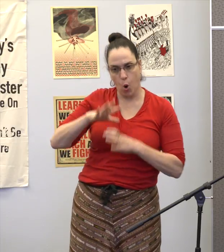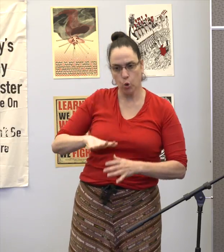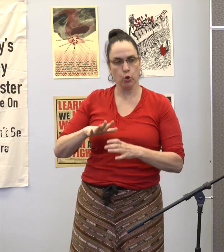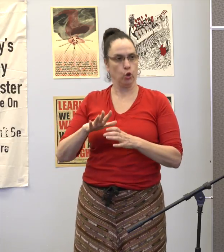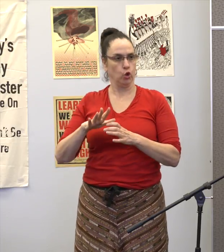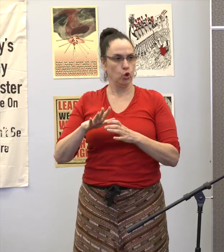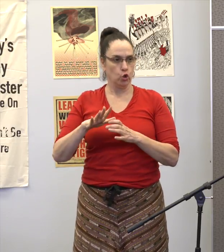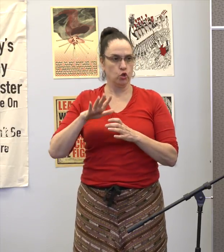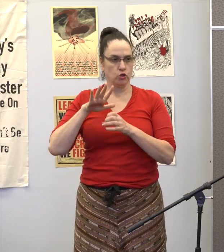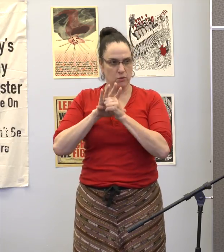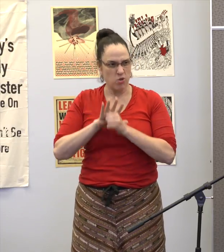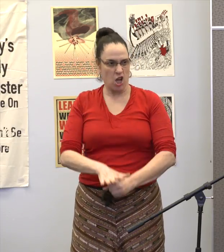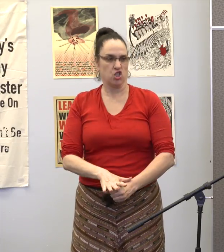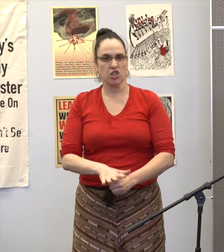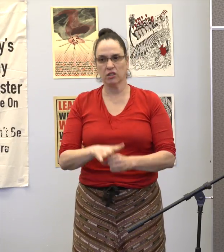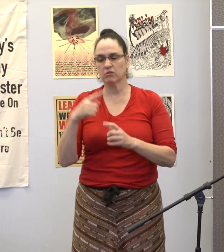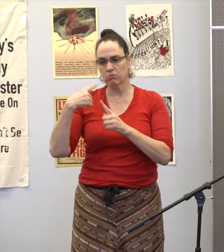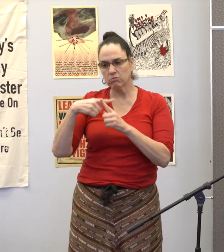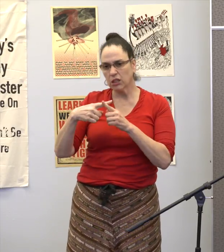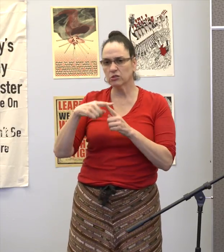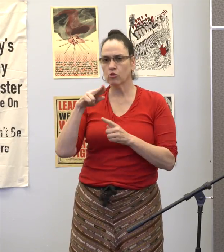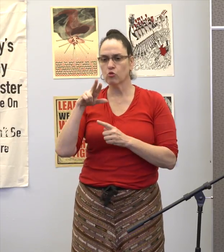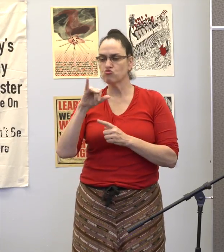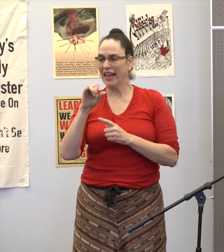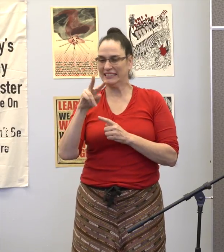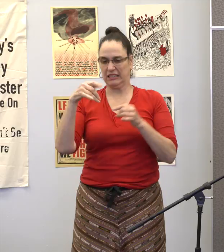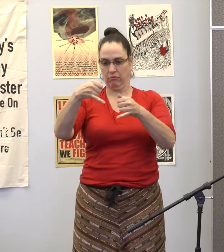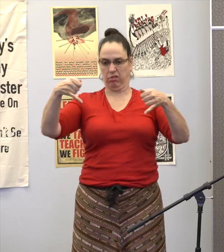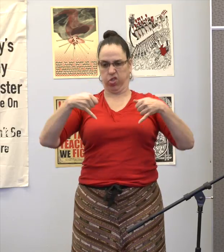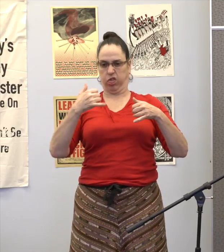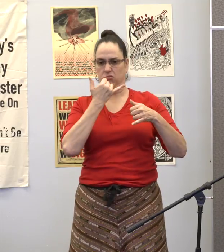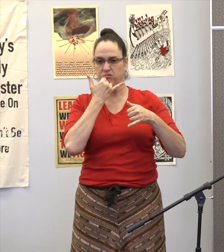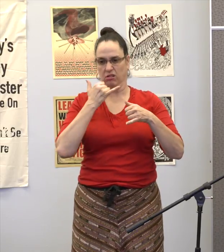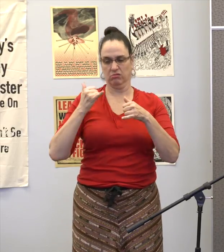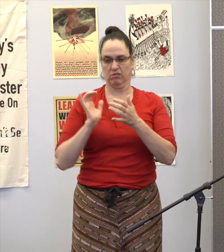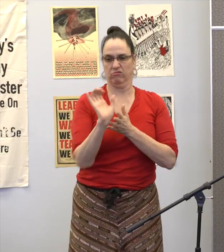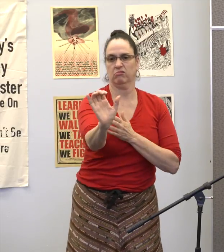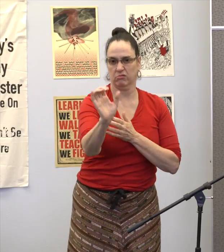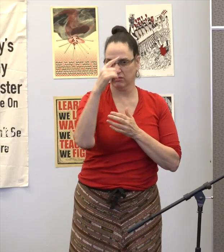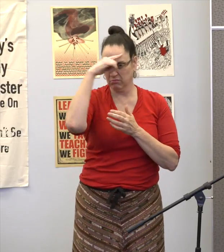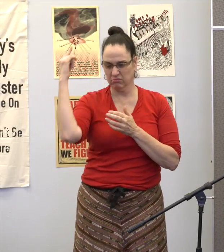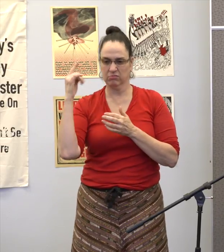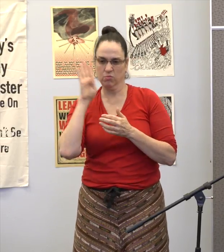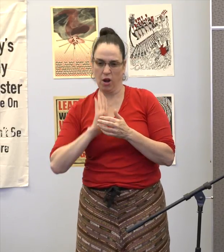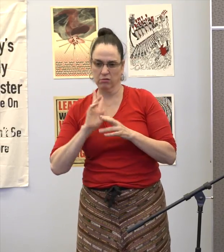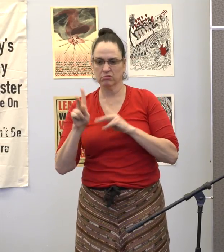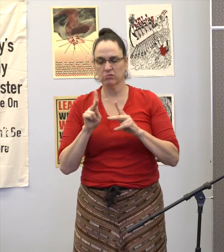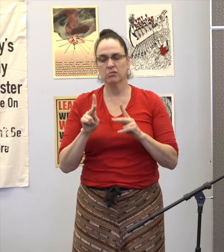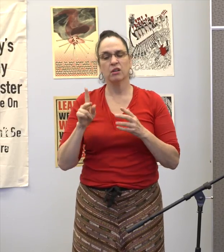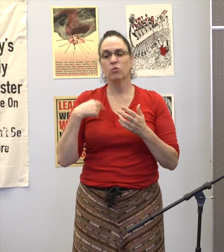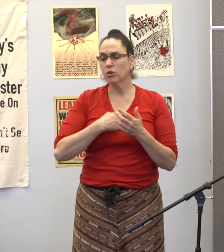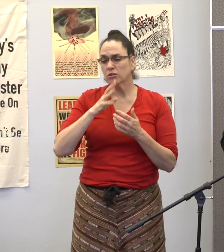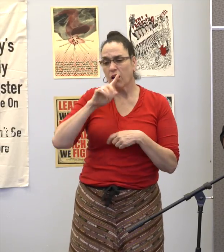racist gerrymandering. We're talking about unjust immigration laws. We're talking about